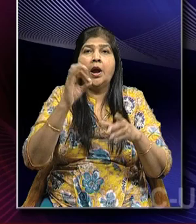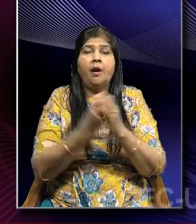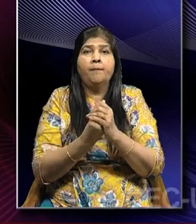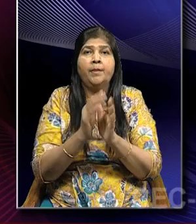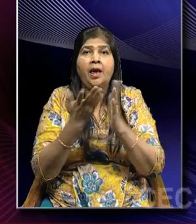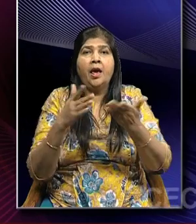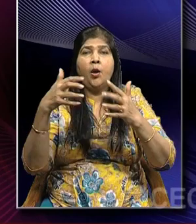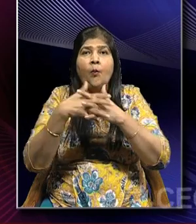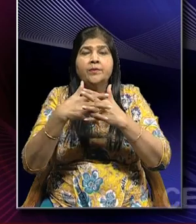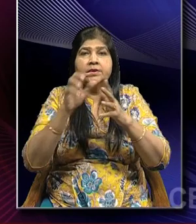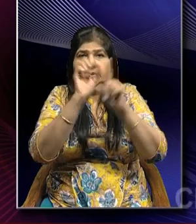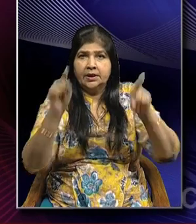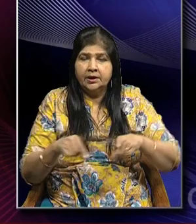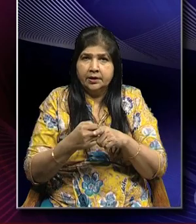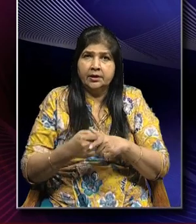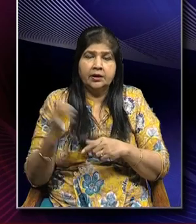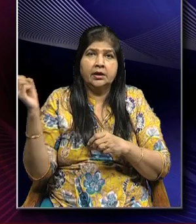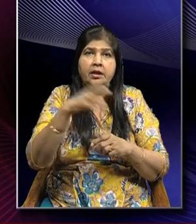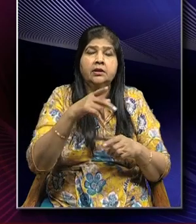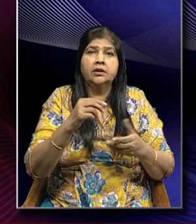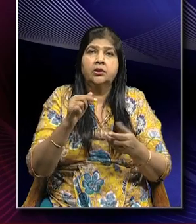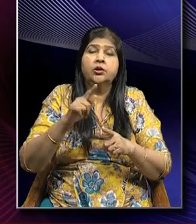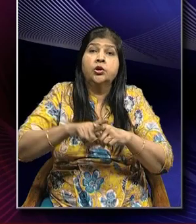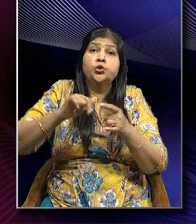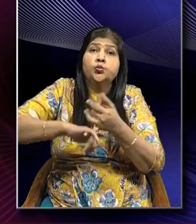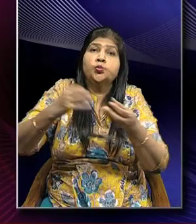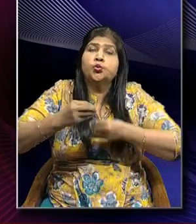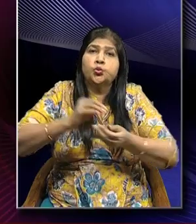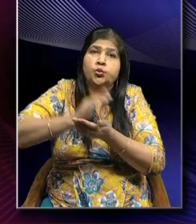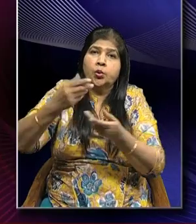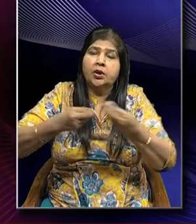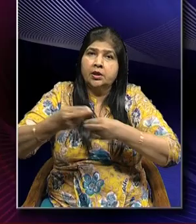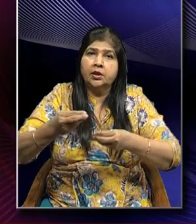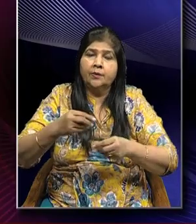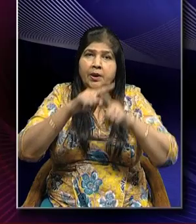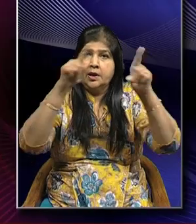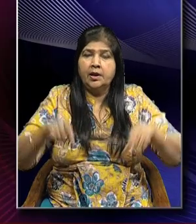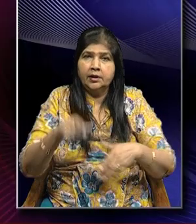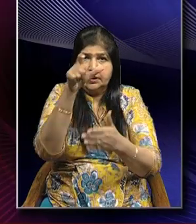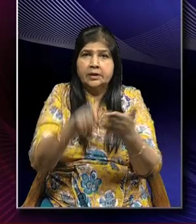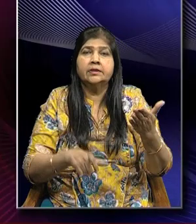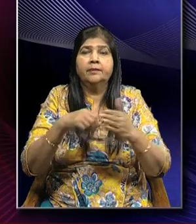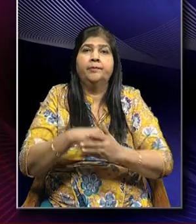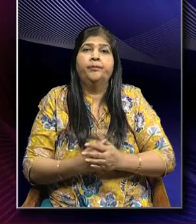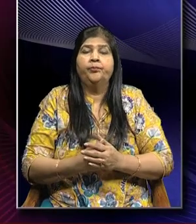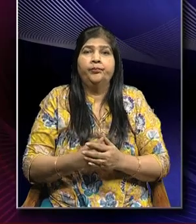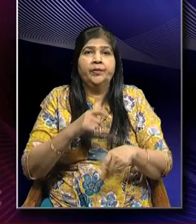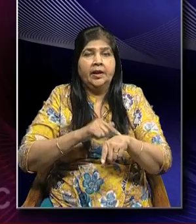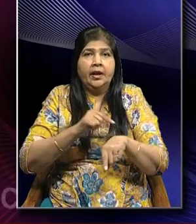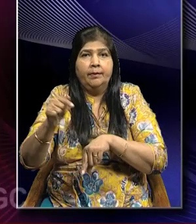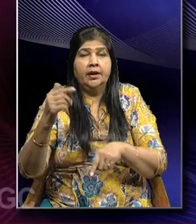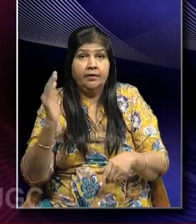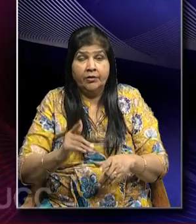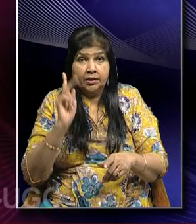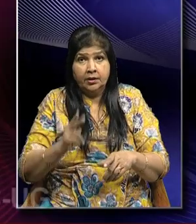is also supposed to be sent to the concerned stock exchange where your securities are listed. And for that there is a timeline.